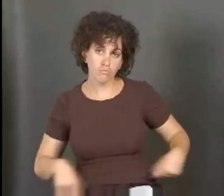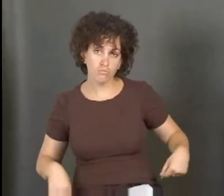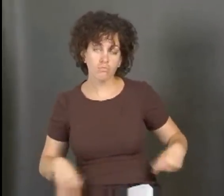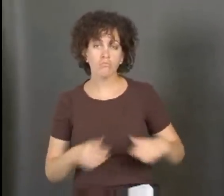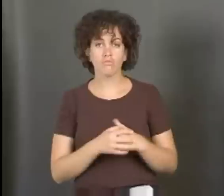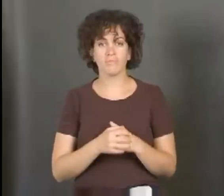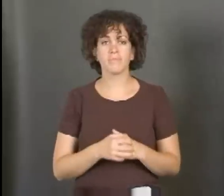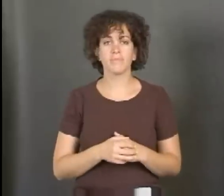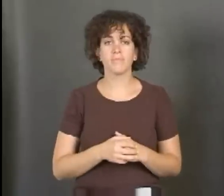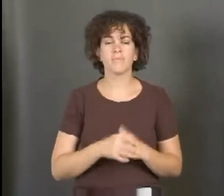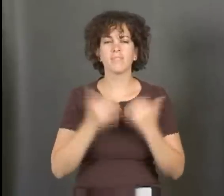Swimsuit.